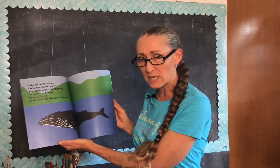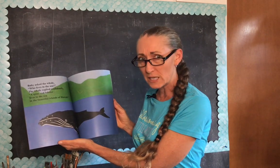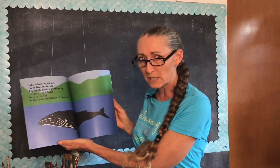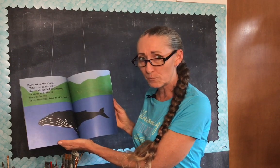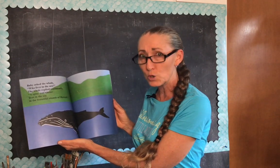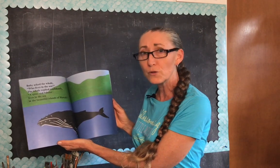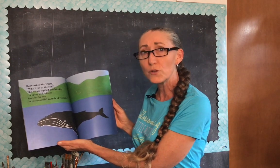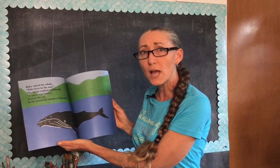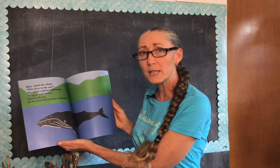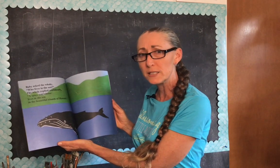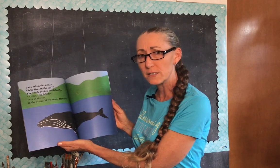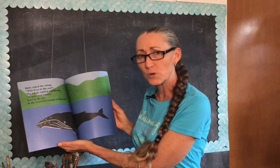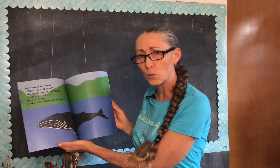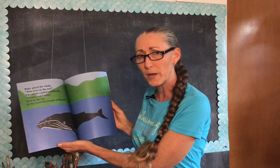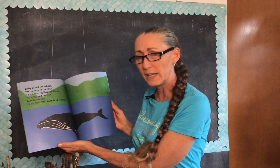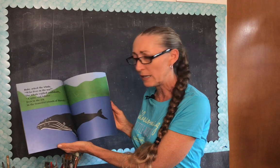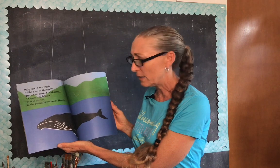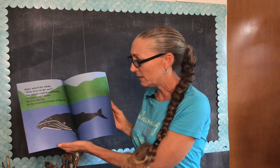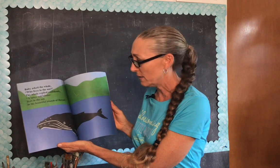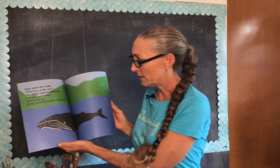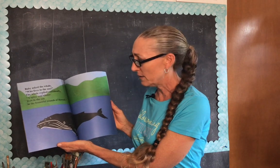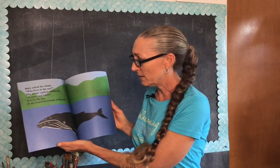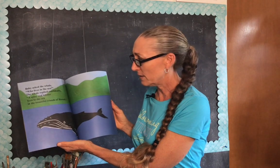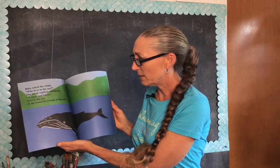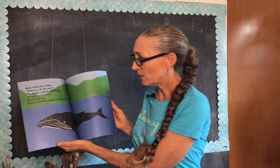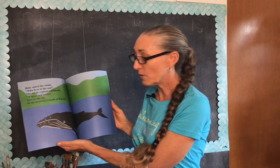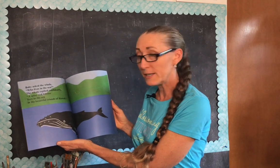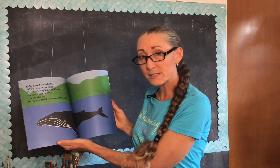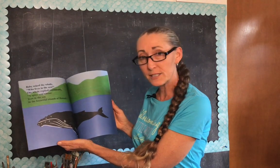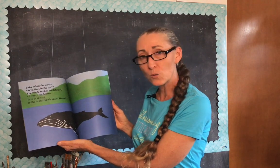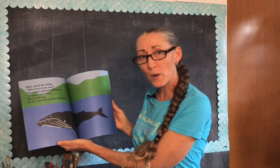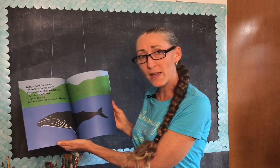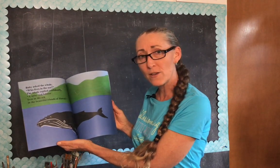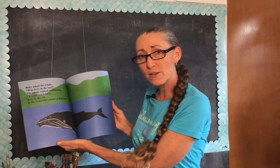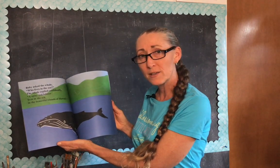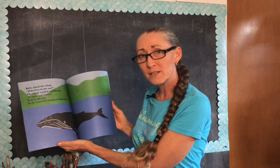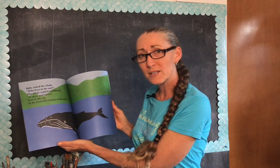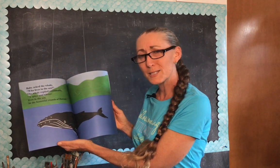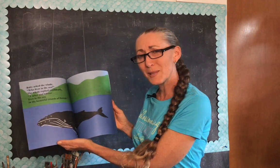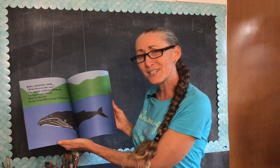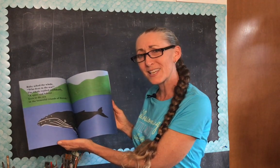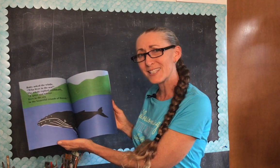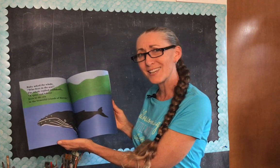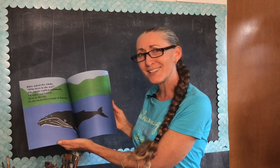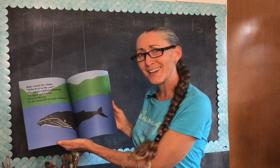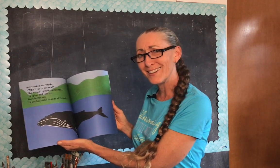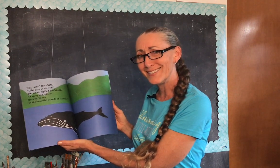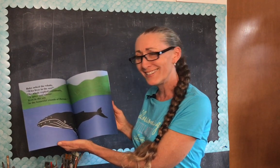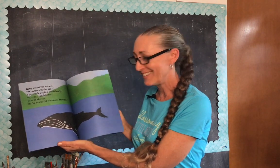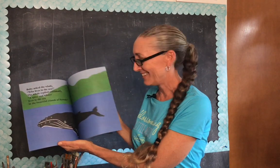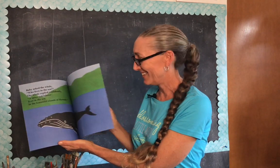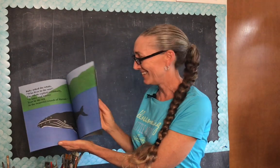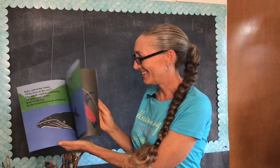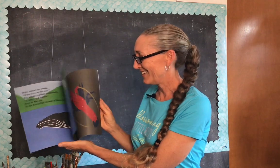the beautiful islands of Hawaii." All right, let's see your whale. Splash that tail down.